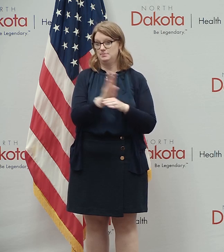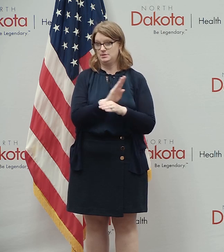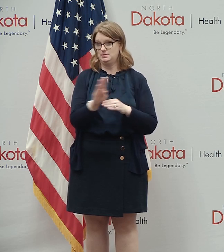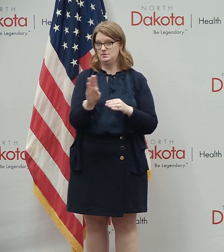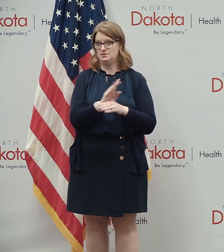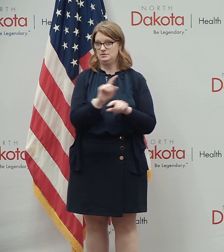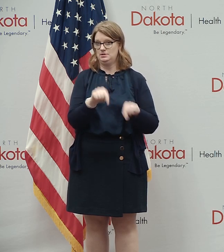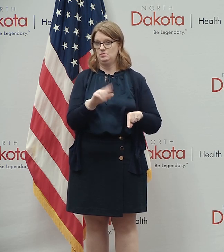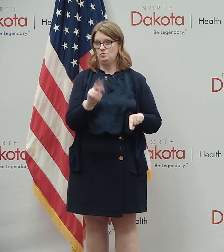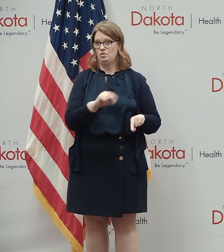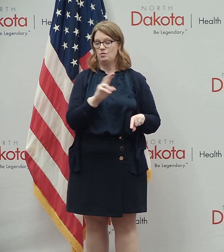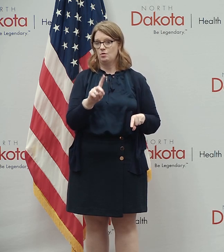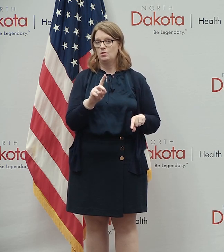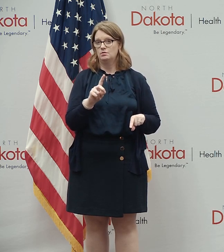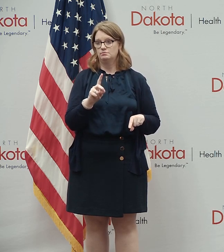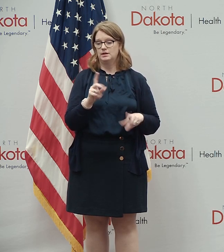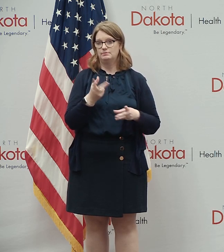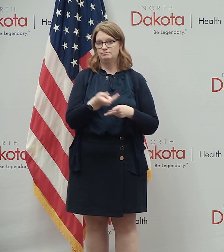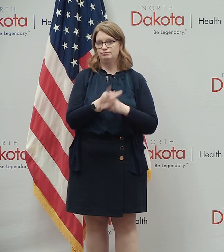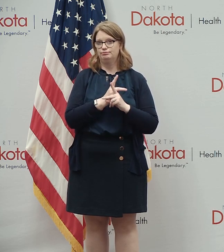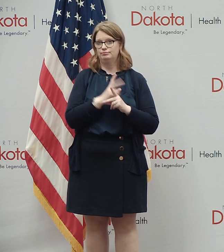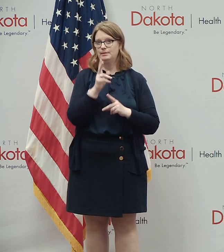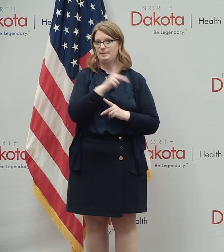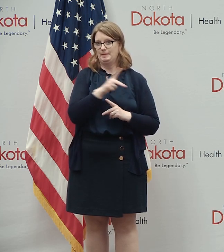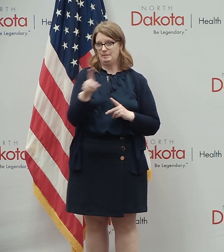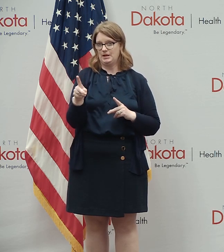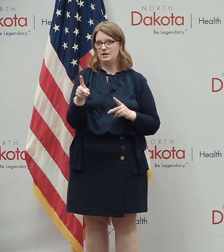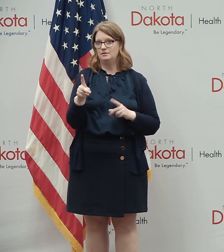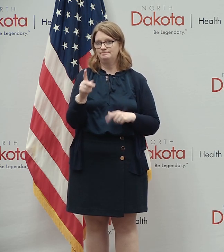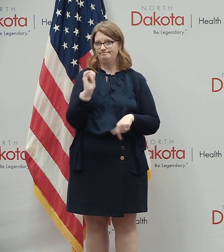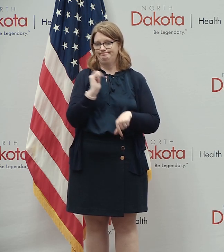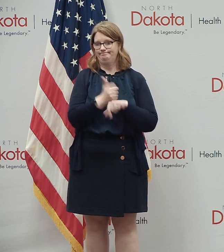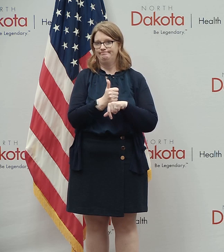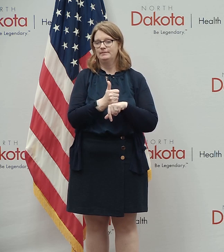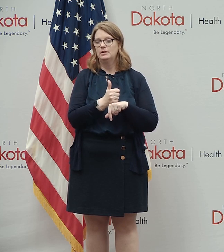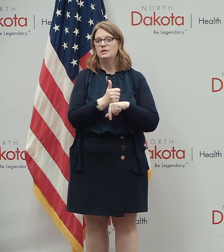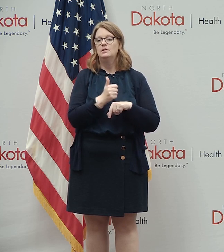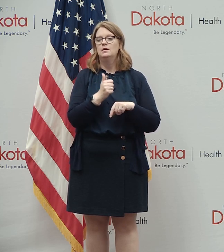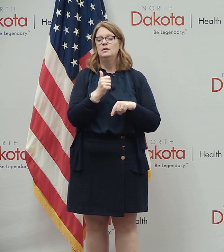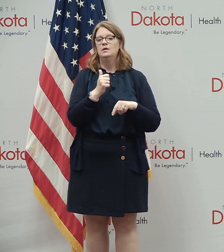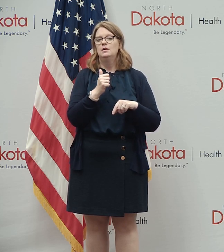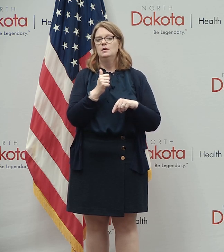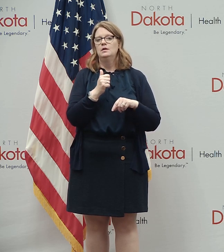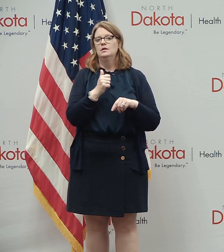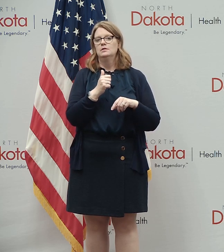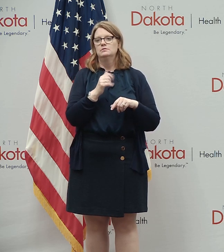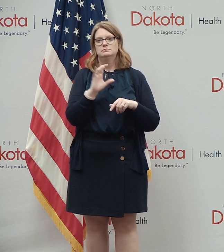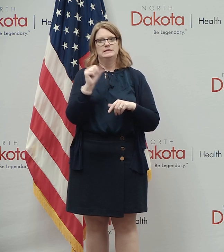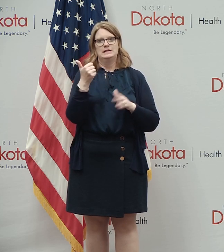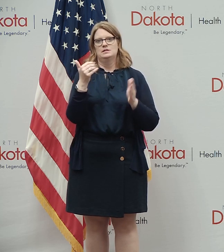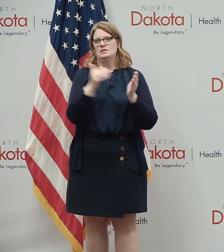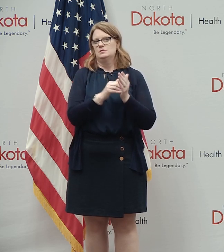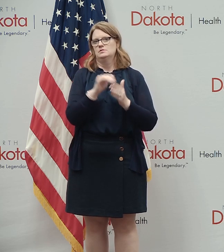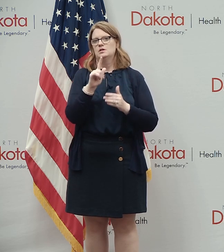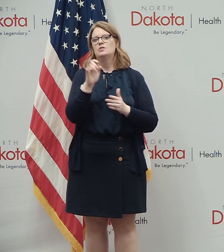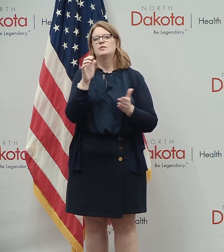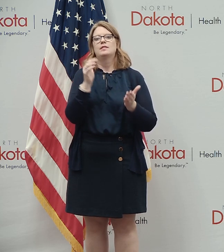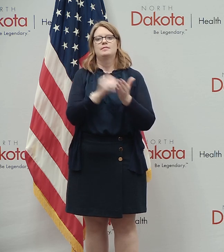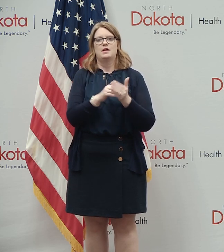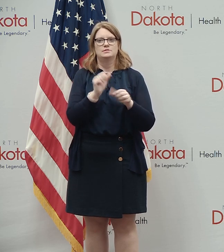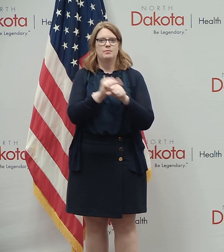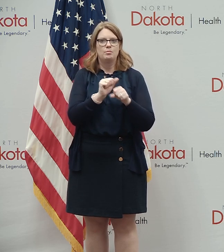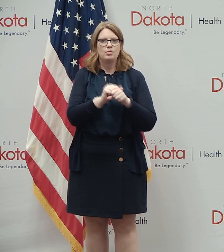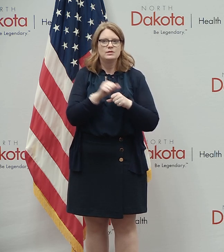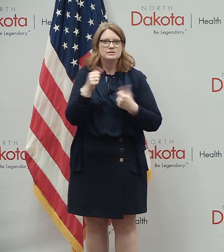businesses in North Dakota that have PPP plans employing tens of thousands or hundreds of thousands of